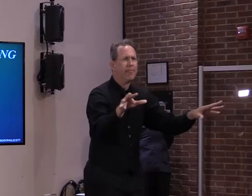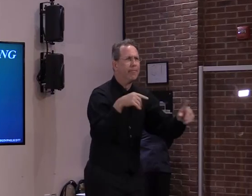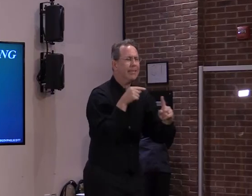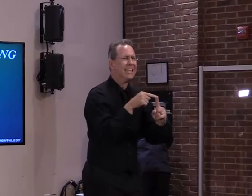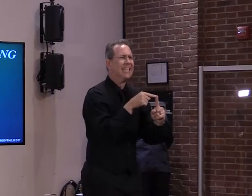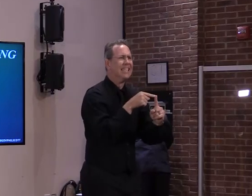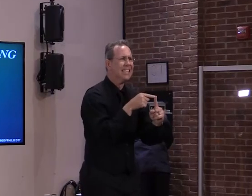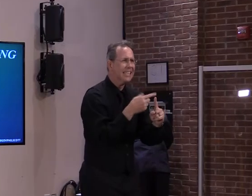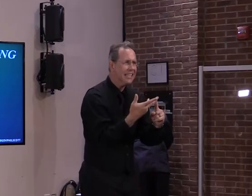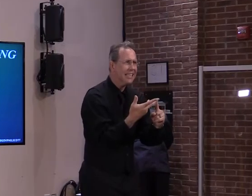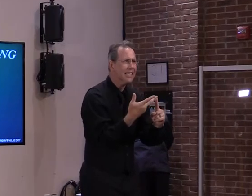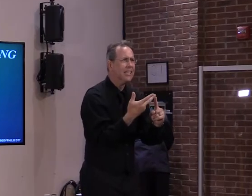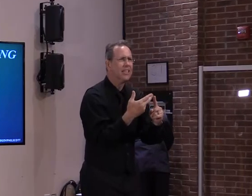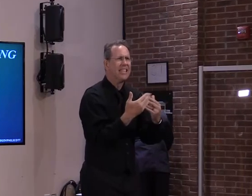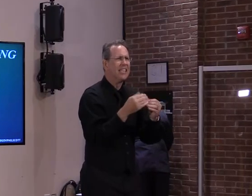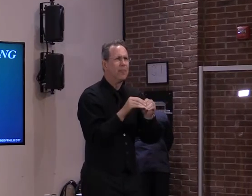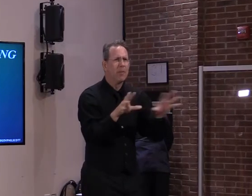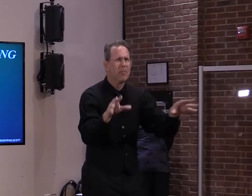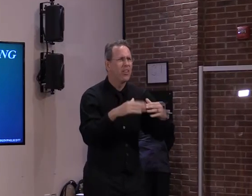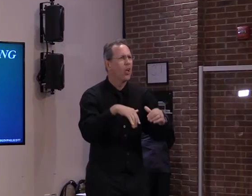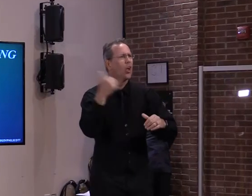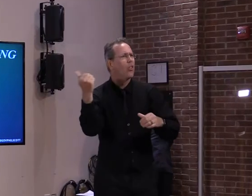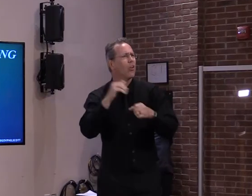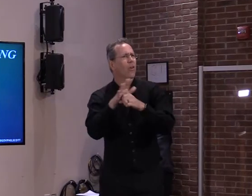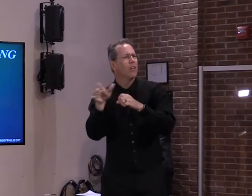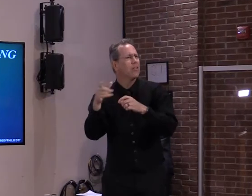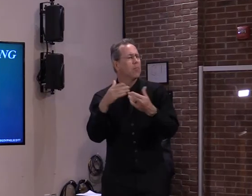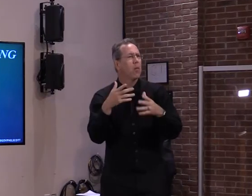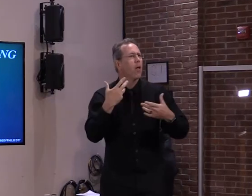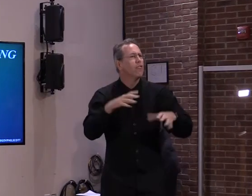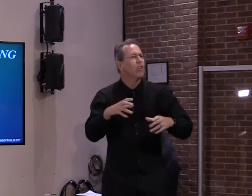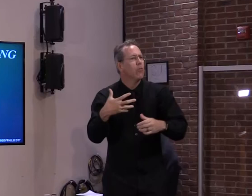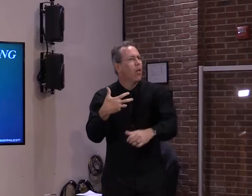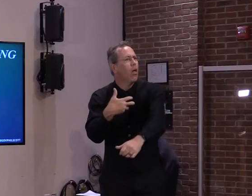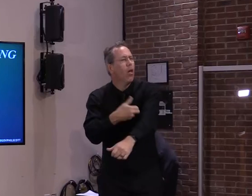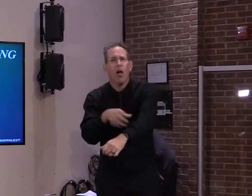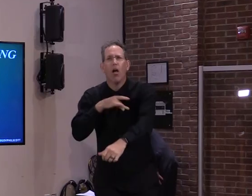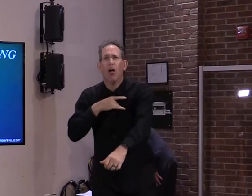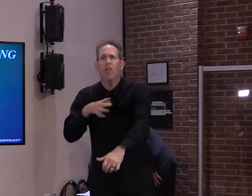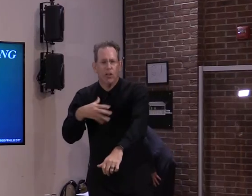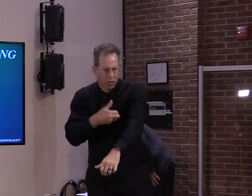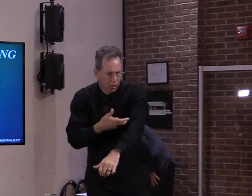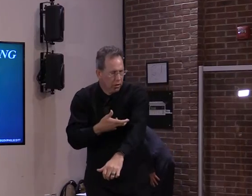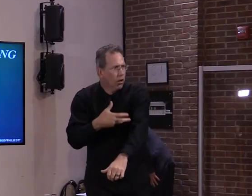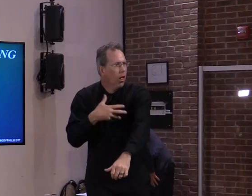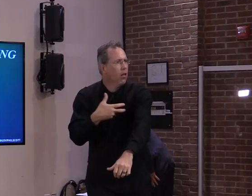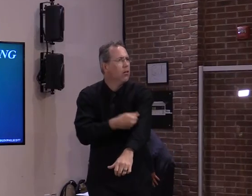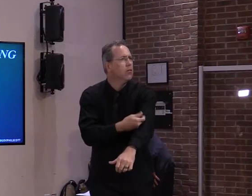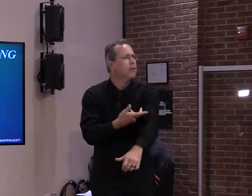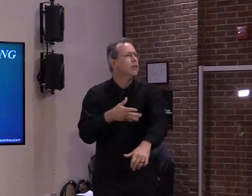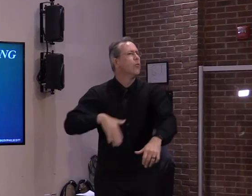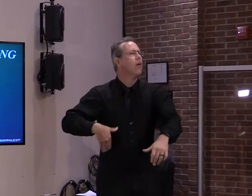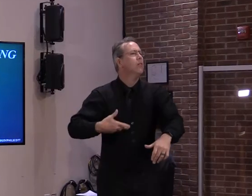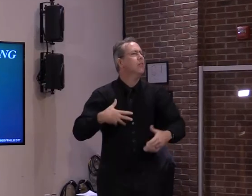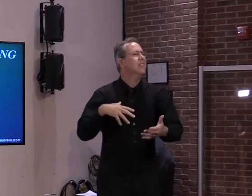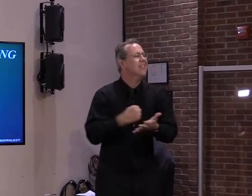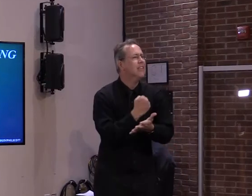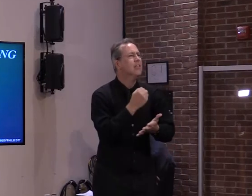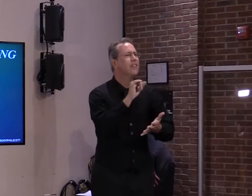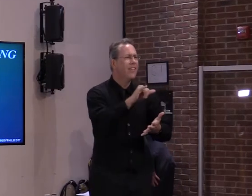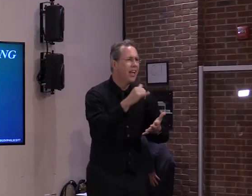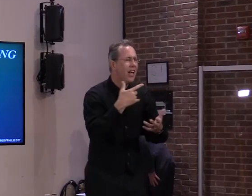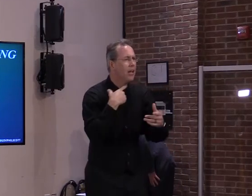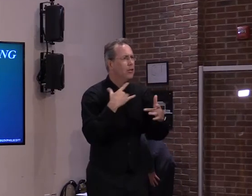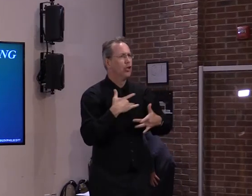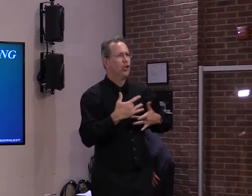populations, which of course, by definition, is people under 12 for a big part of that. But the other force, which I